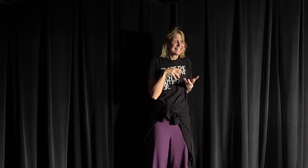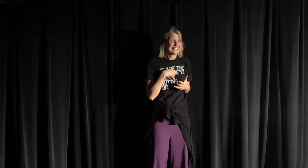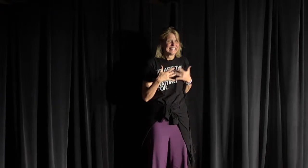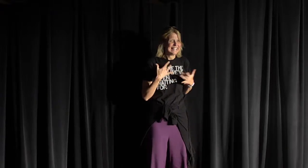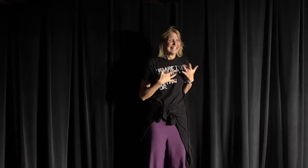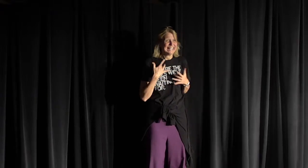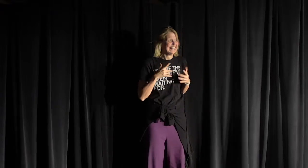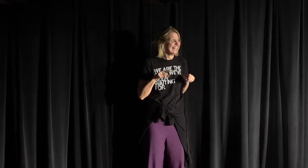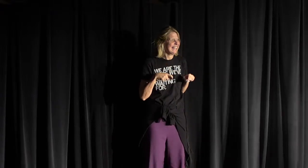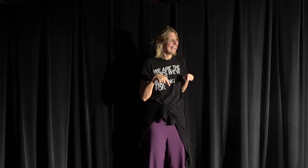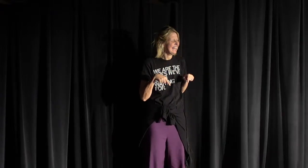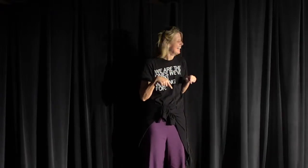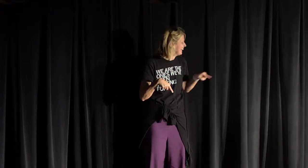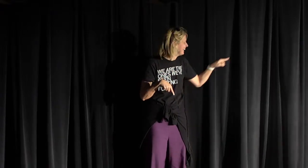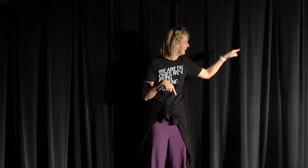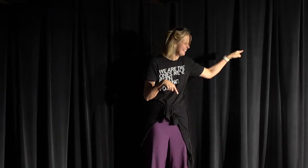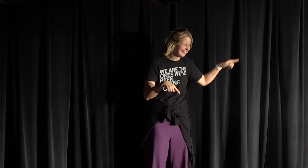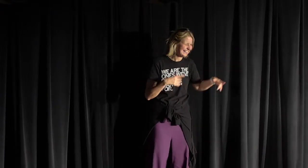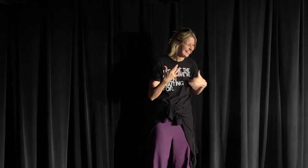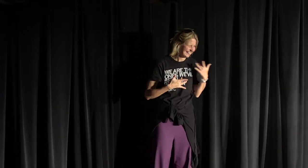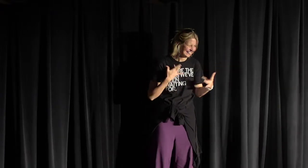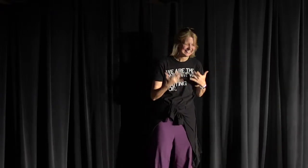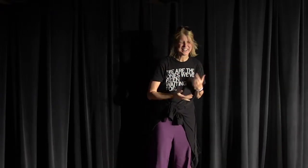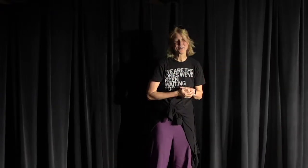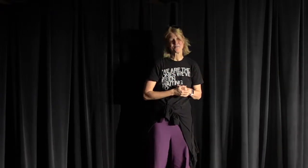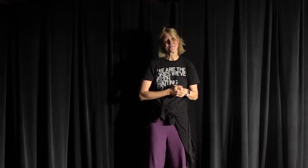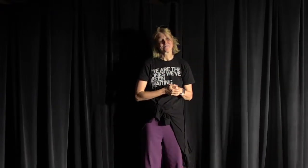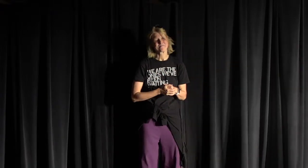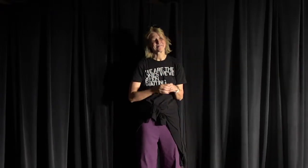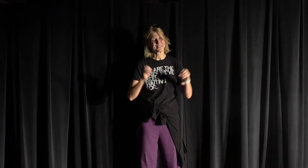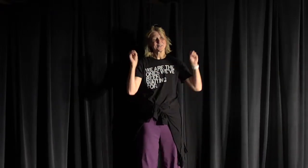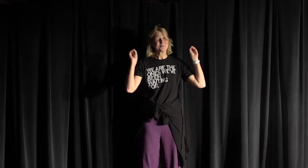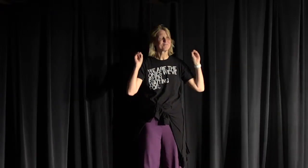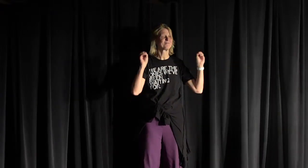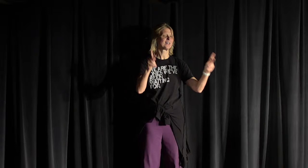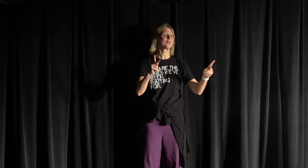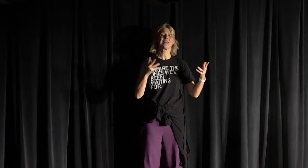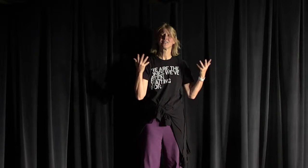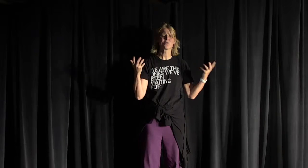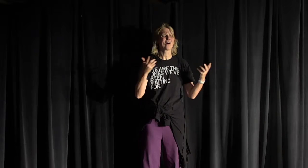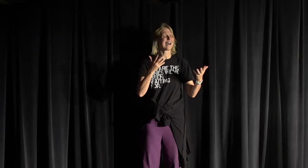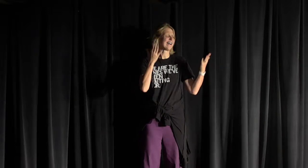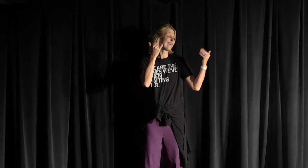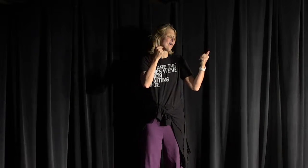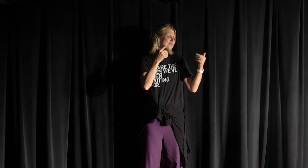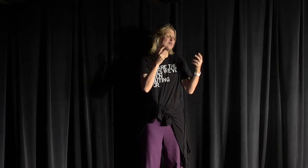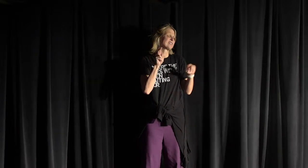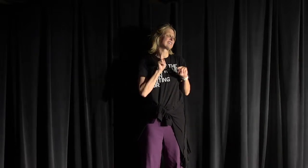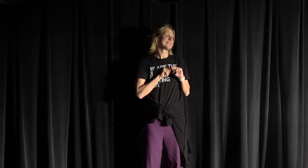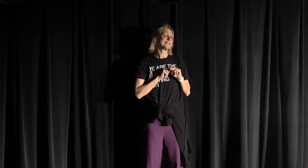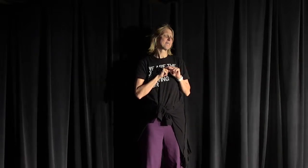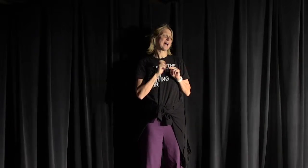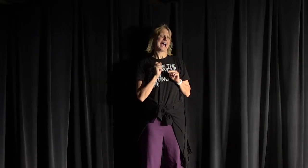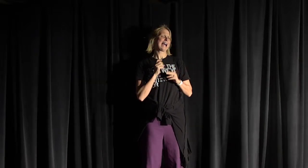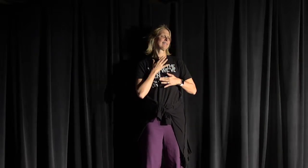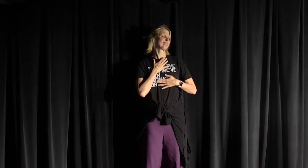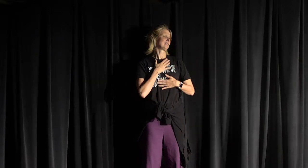You can probably hear them laughing in their excitement. They're super excited. Okay, so I hope you just sit